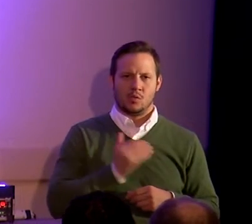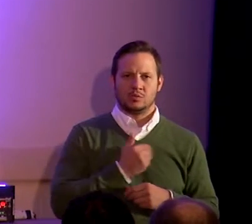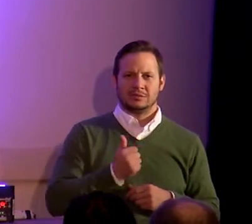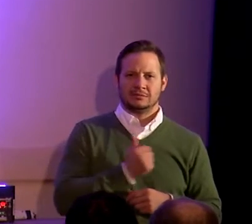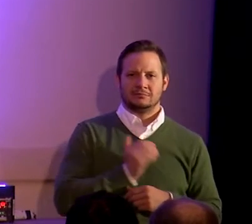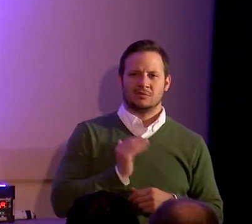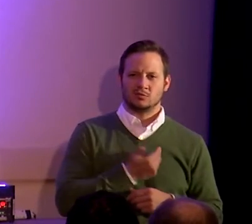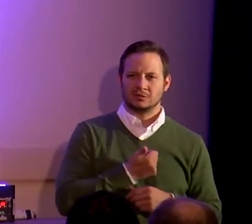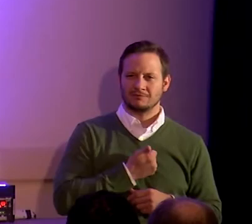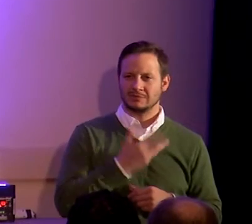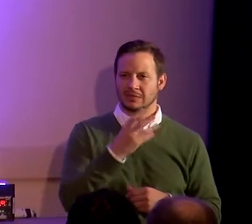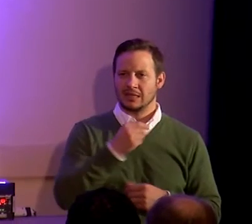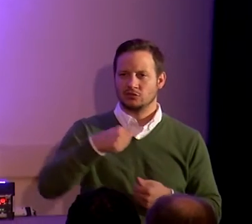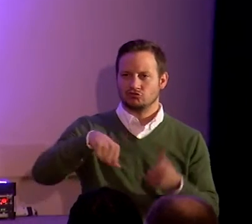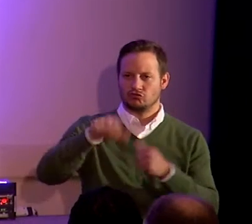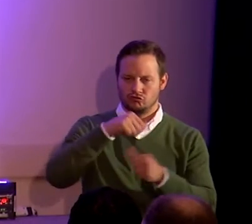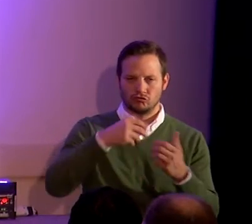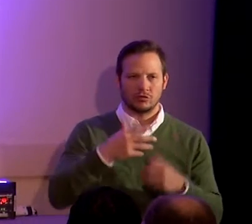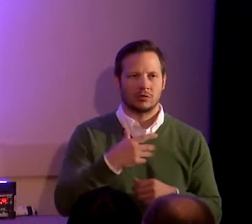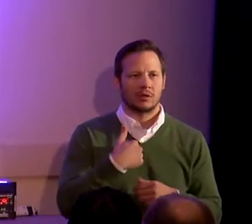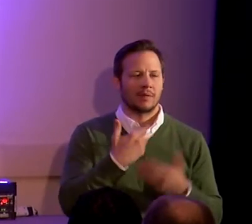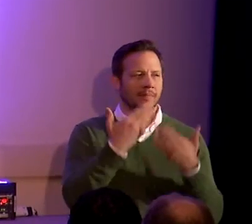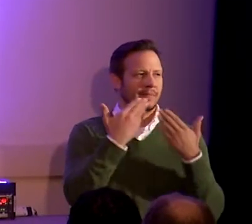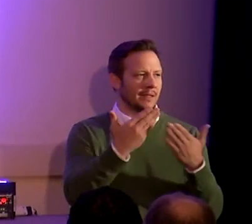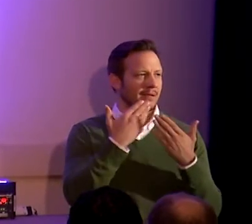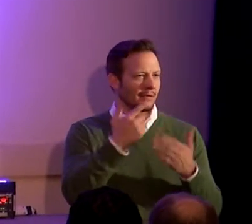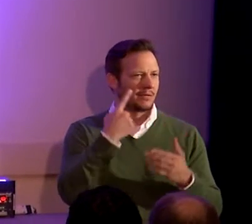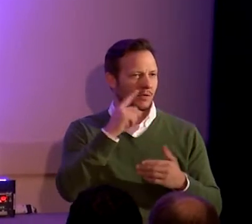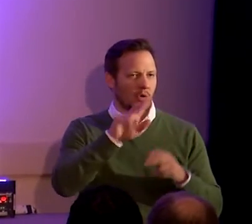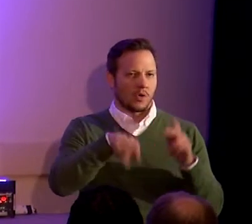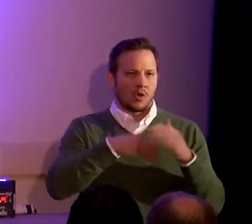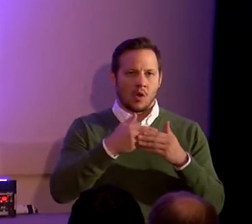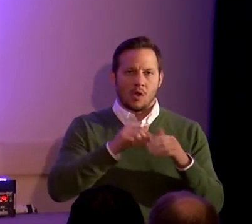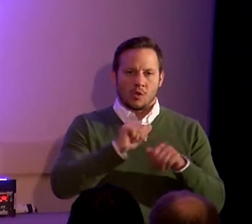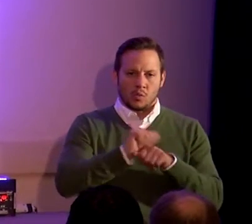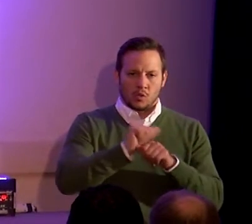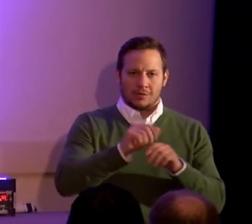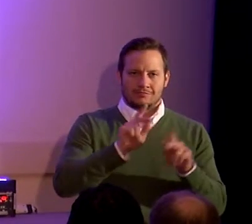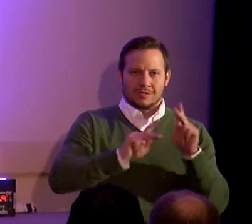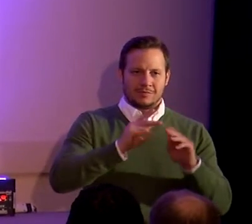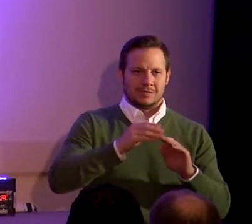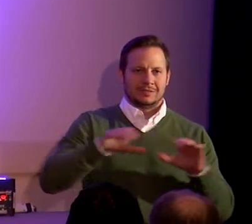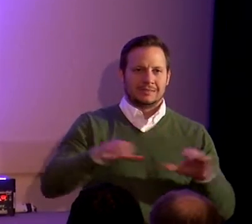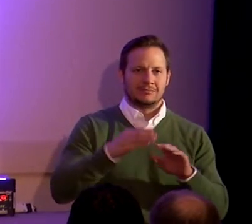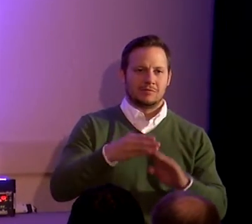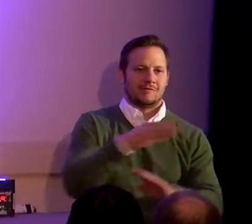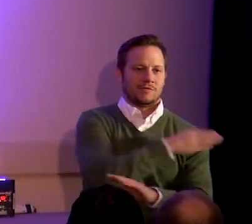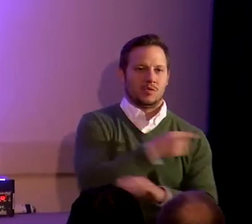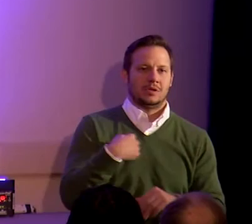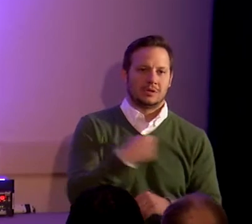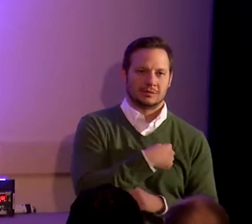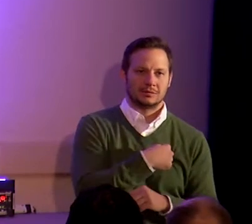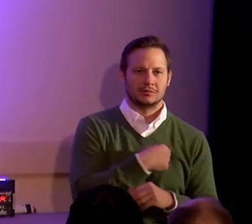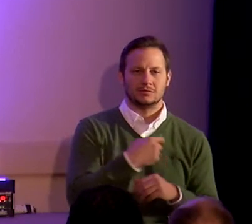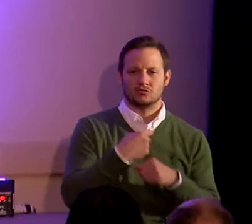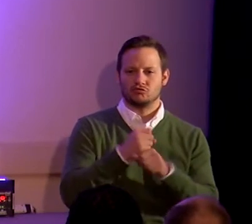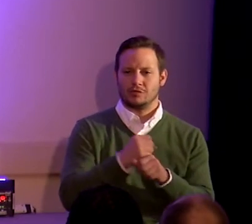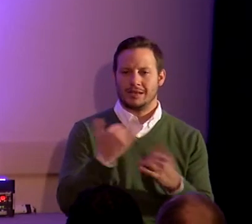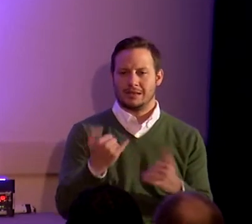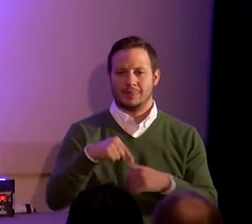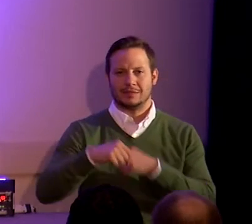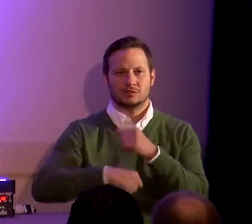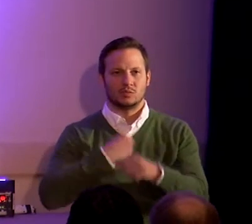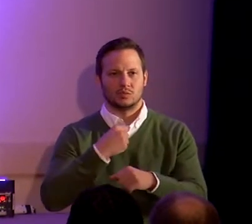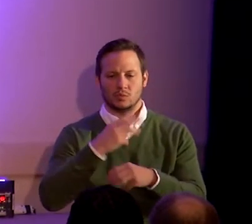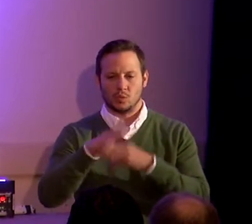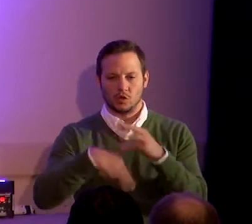work people here and before us have done to prepare for this great moment in history where this world can be possible, where we're able to advance a